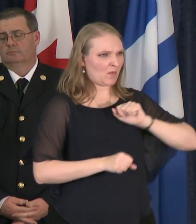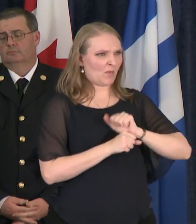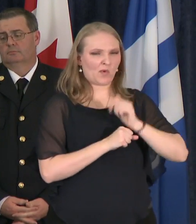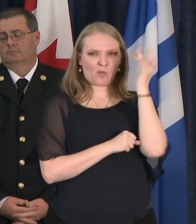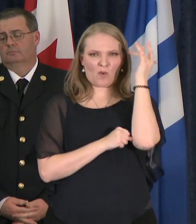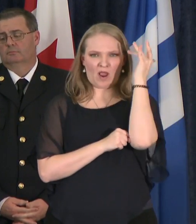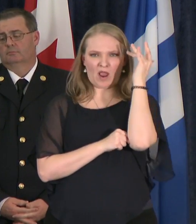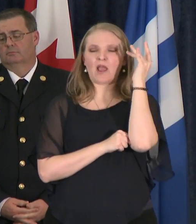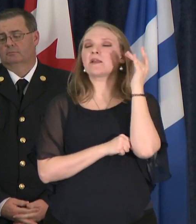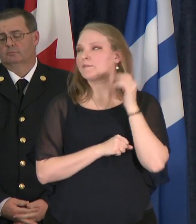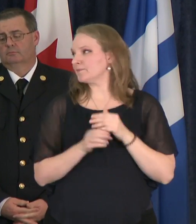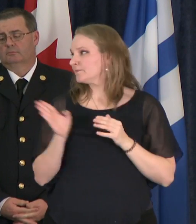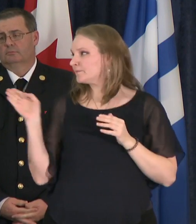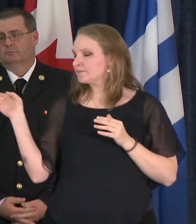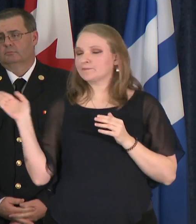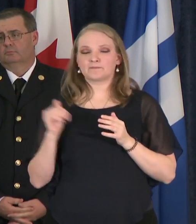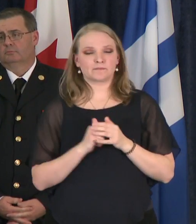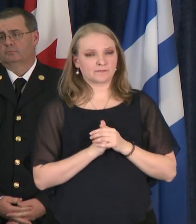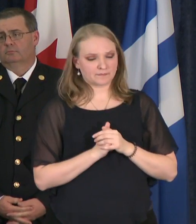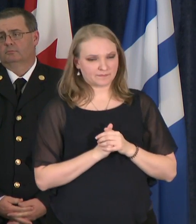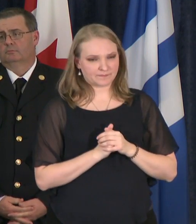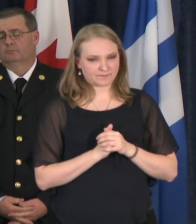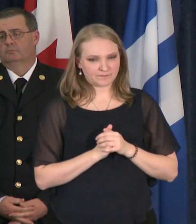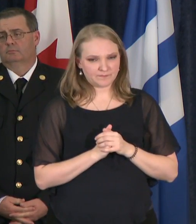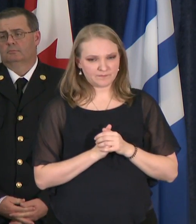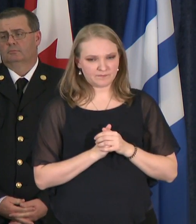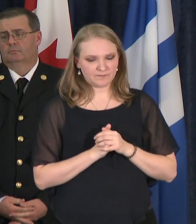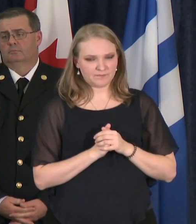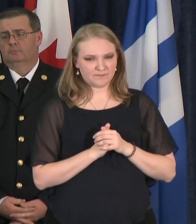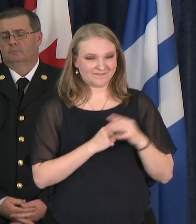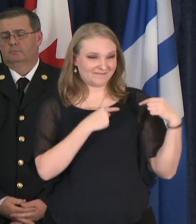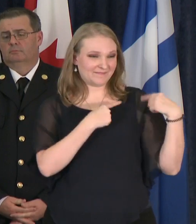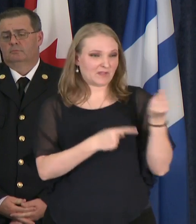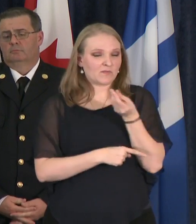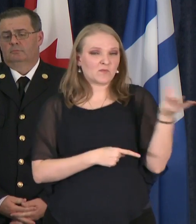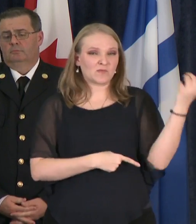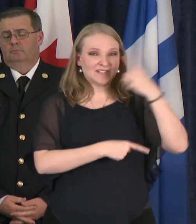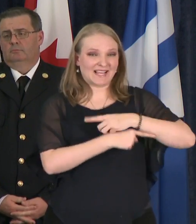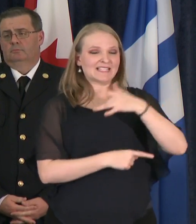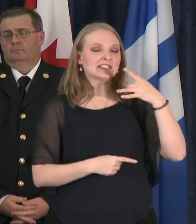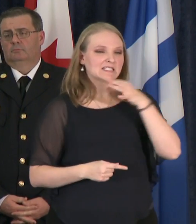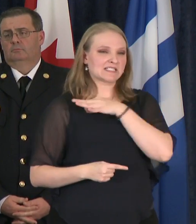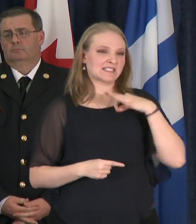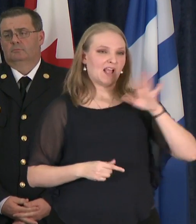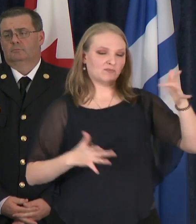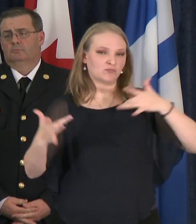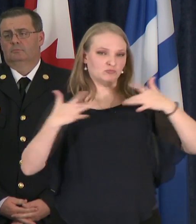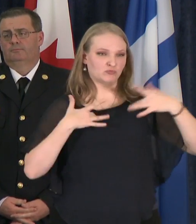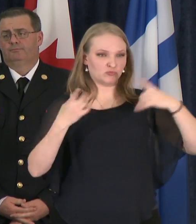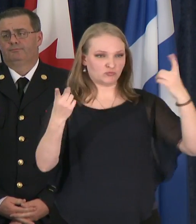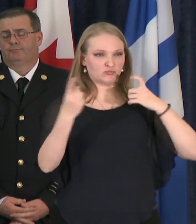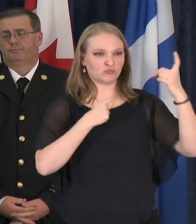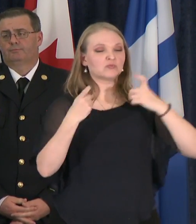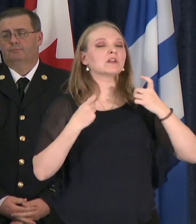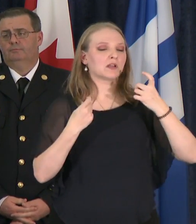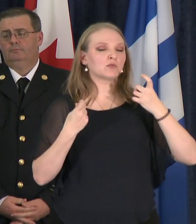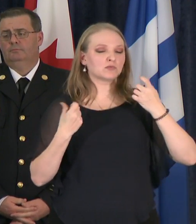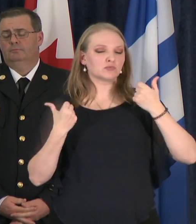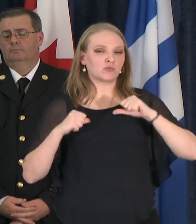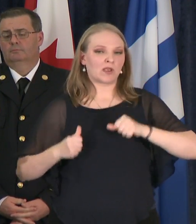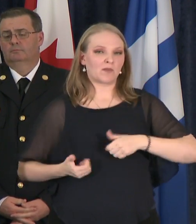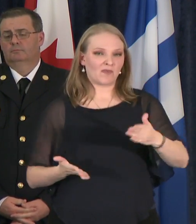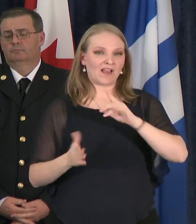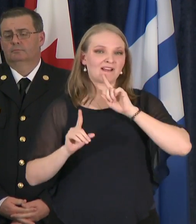raised by staff over the last few days, and so we've been taking all of those questions and providing answers, which we are now deploying through